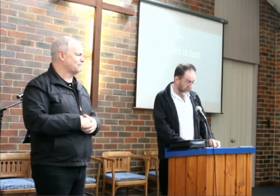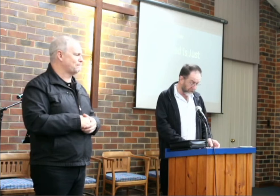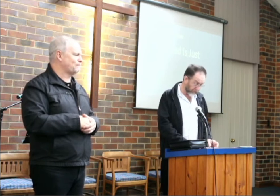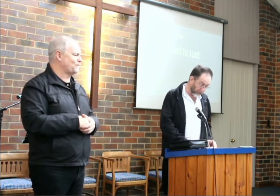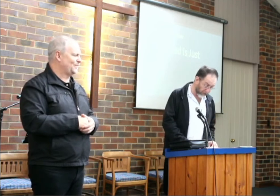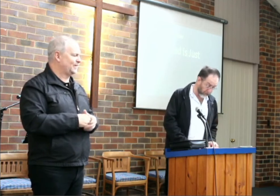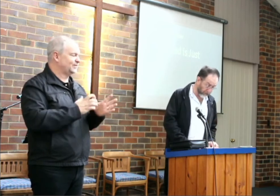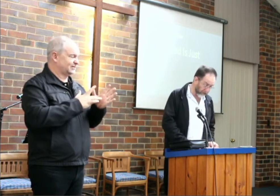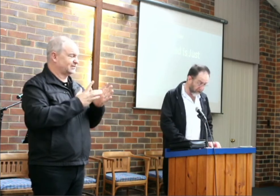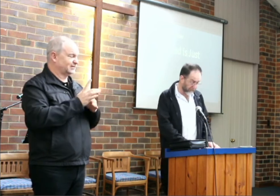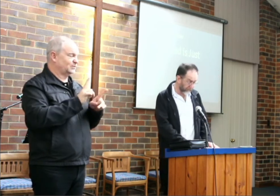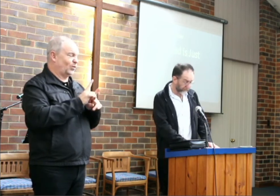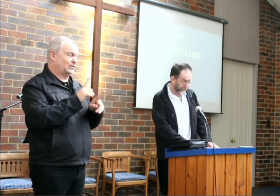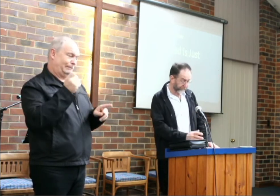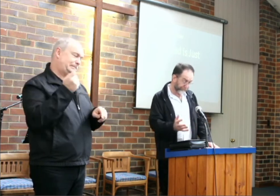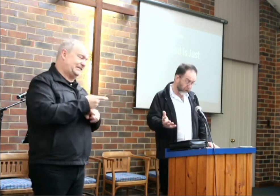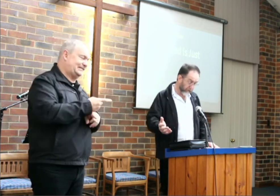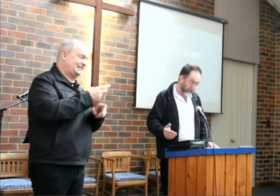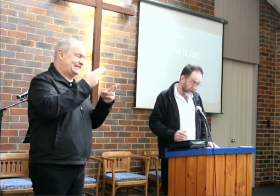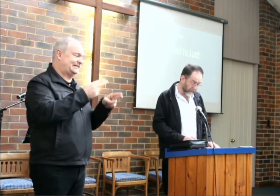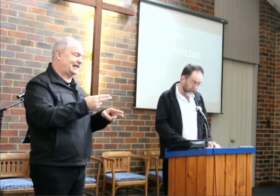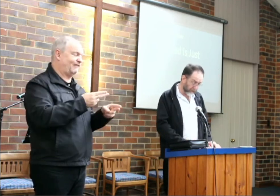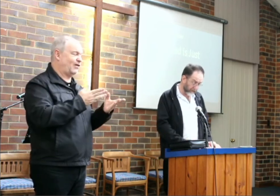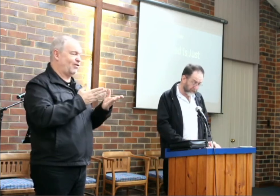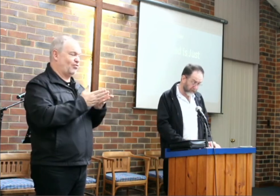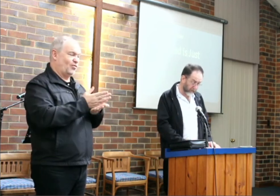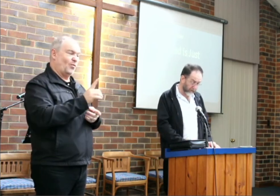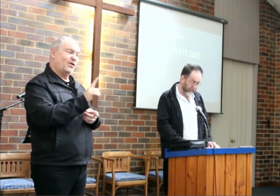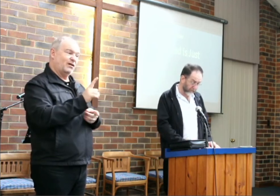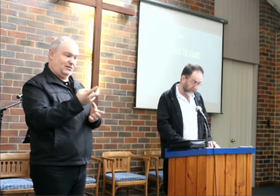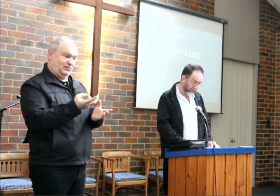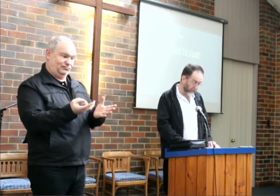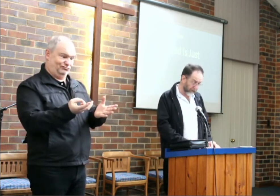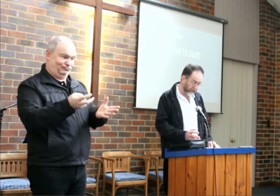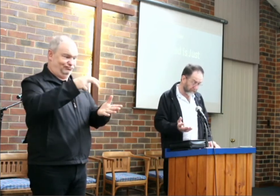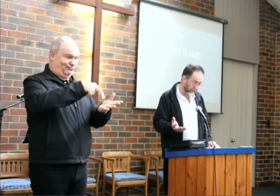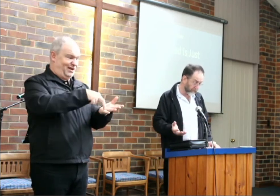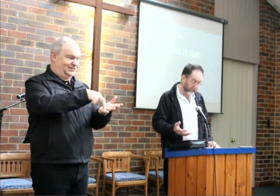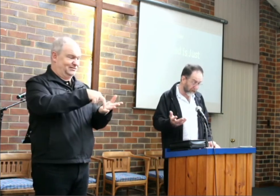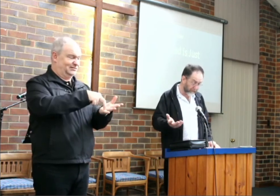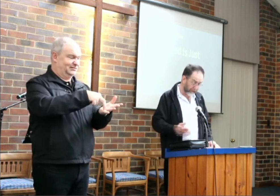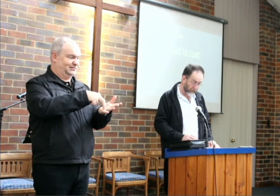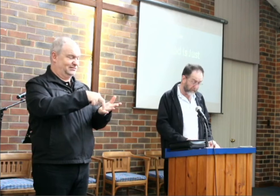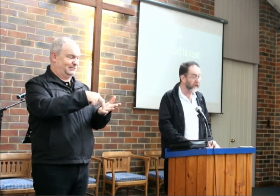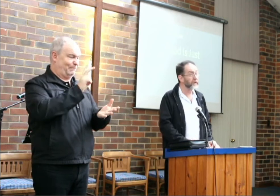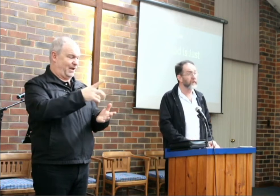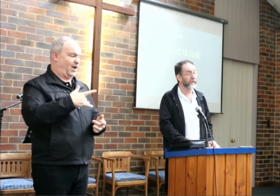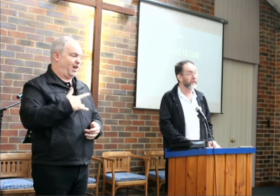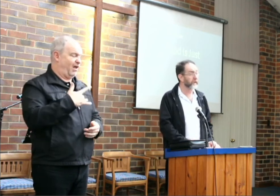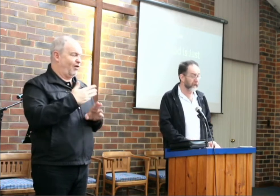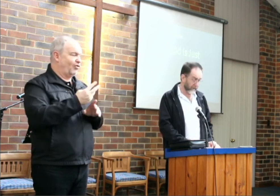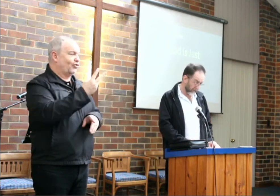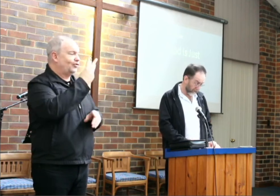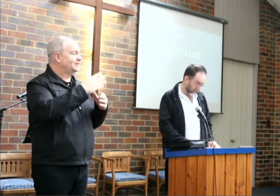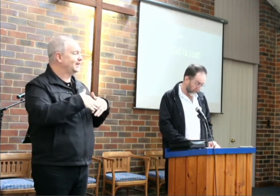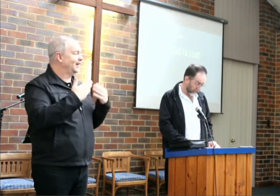And Jesus also conquered death by raising him back to life, he was raised back to life again on the third